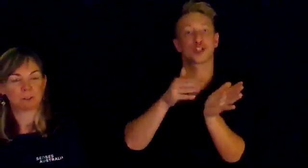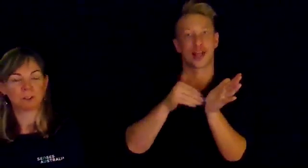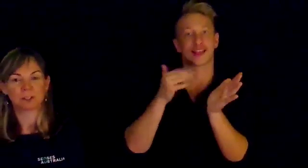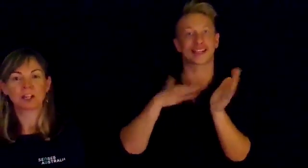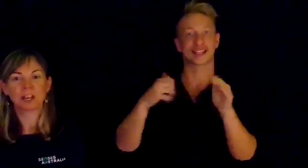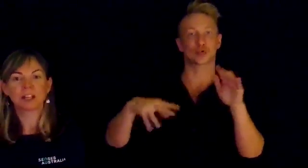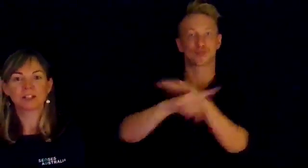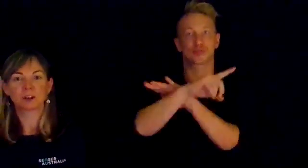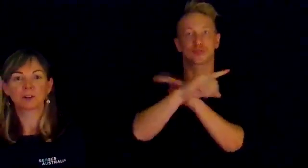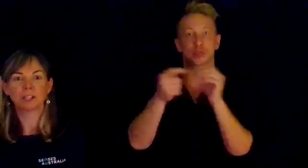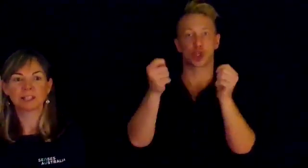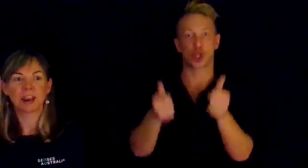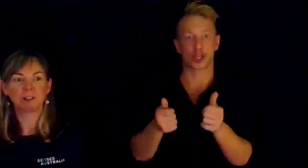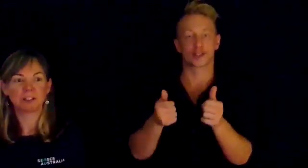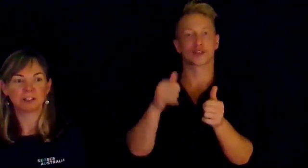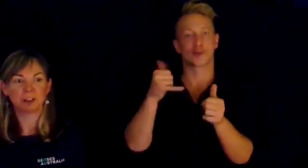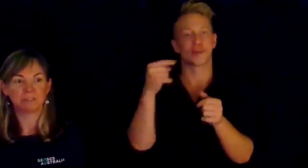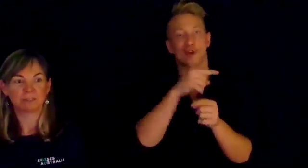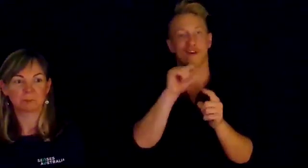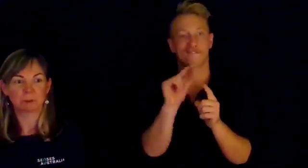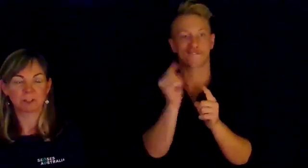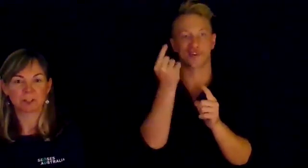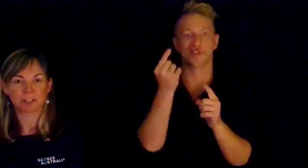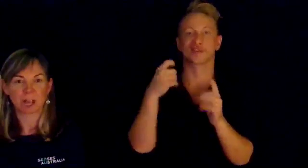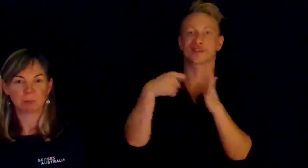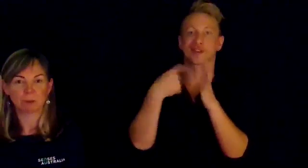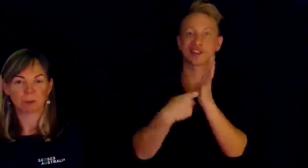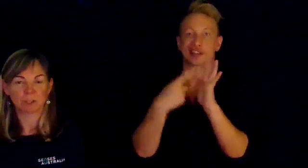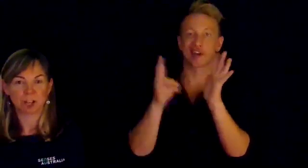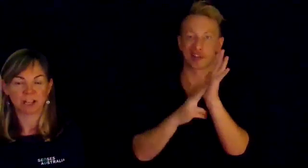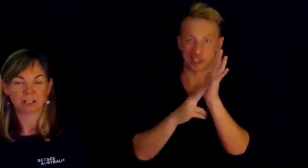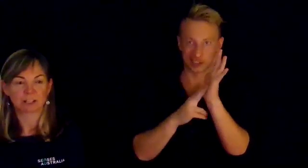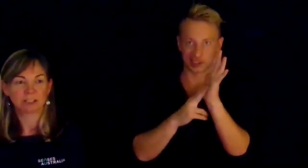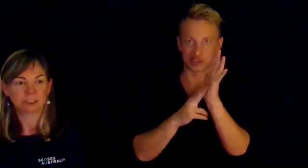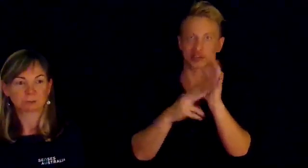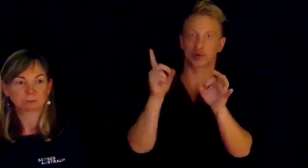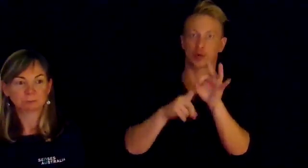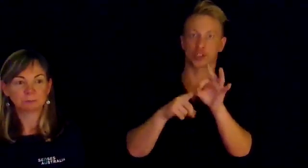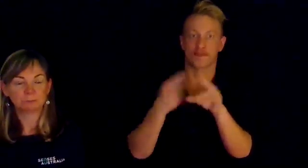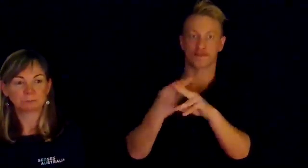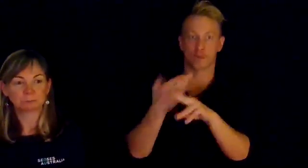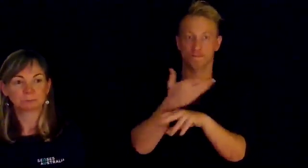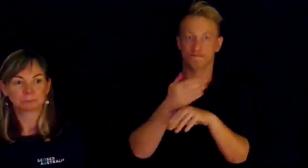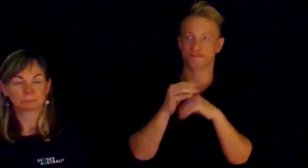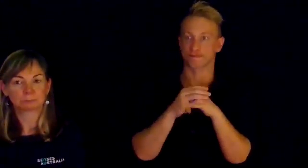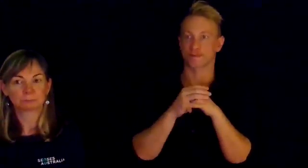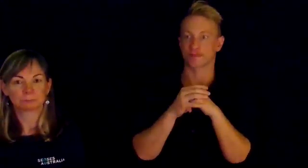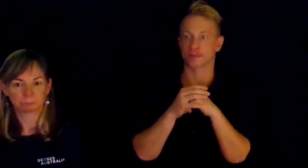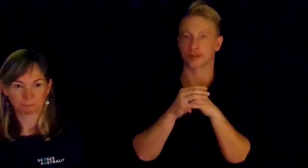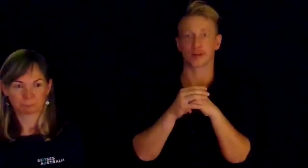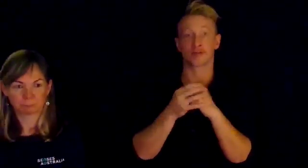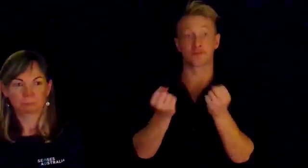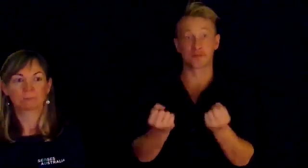Michelle back first. So yes, Karen, do you have some questions that came through on the chat? I don't have any